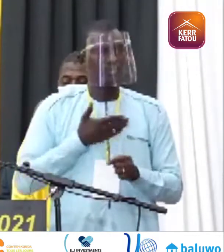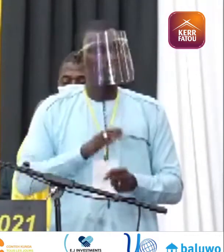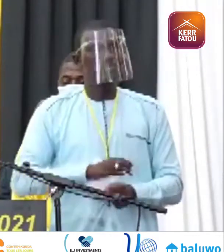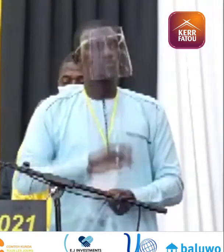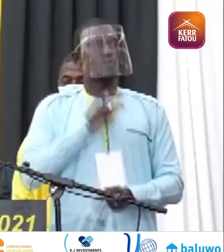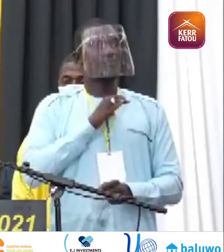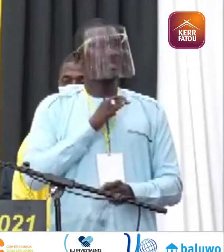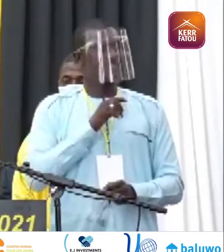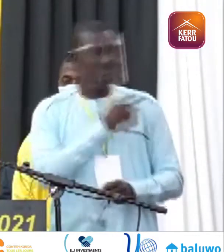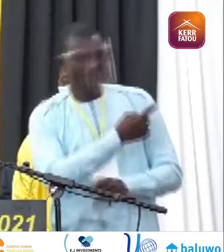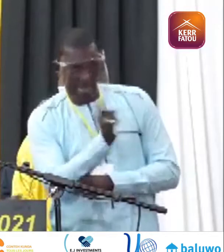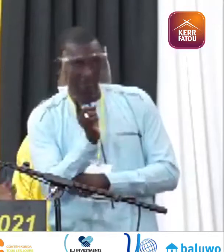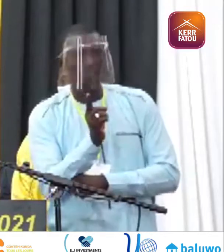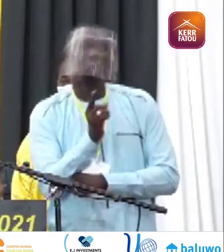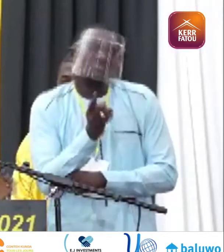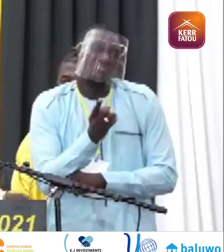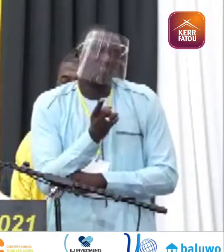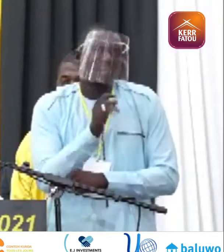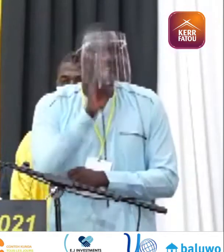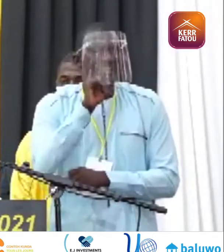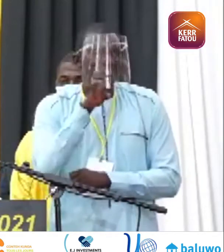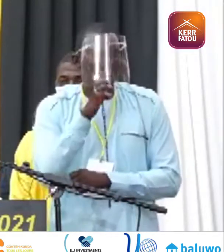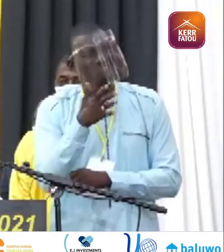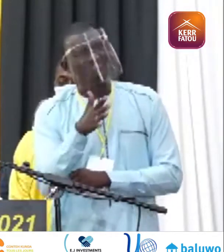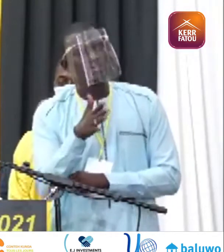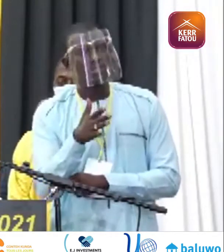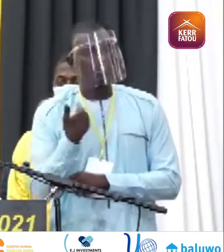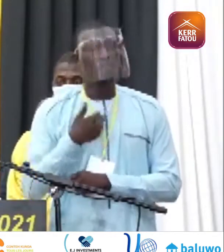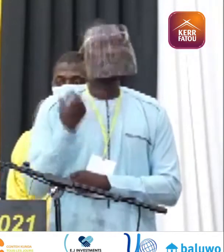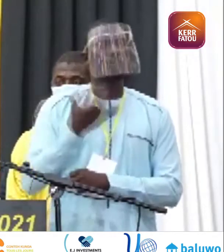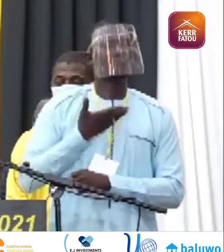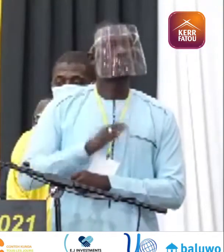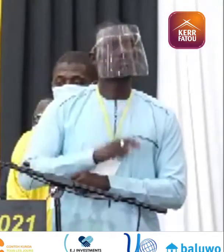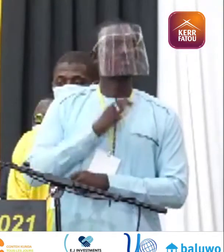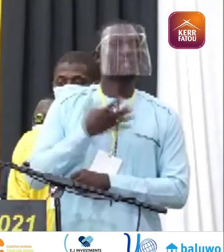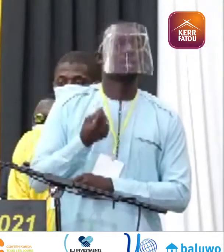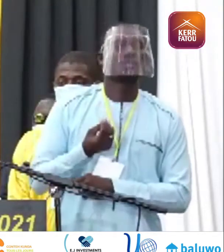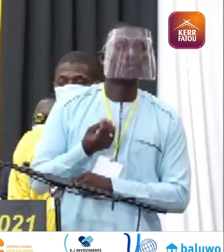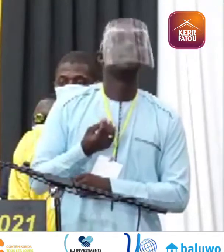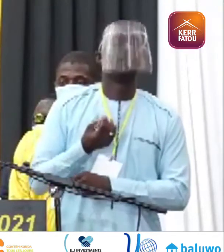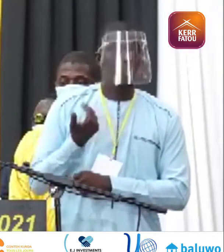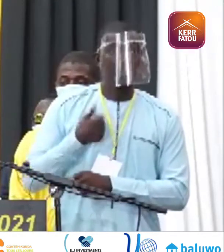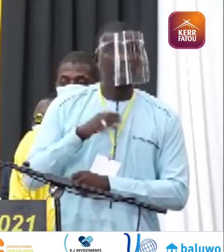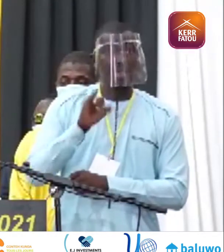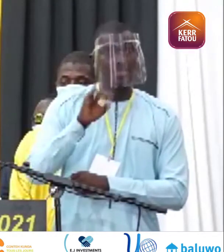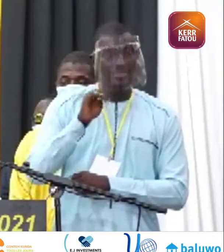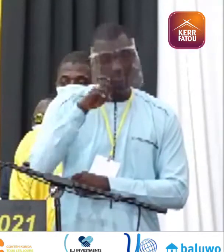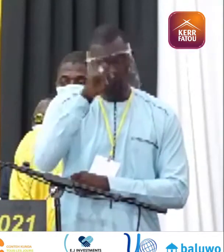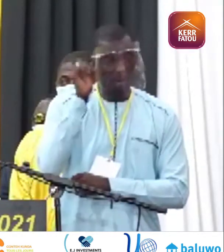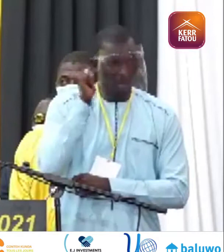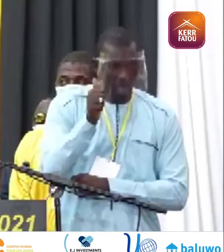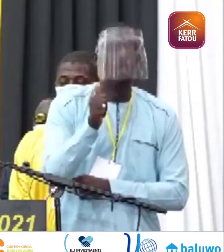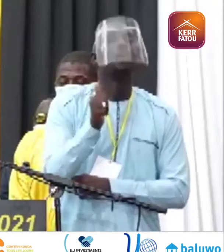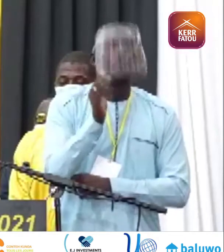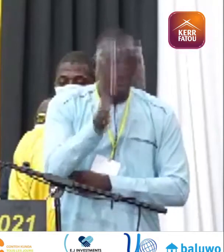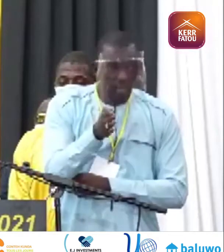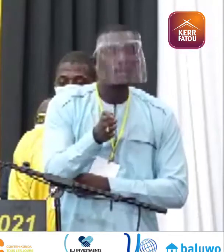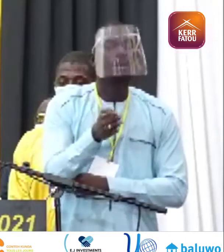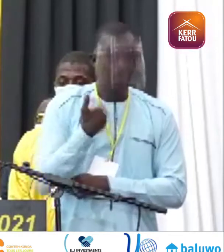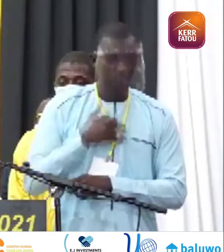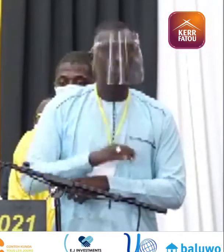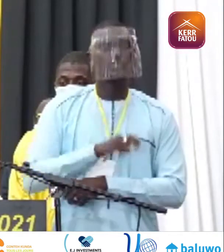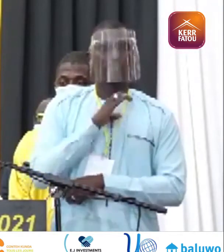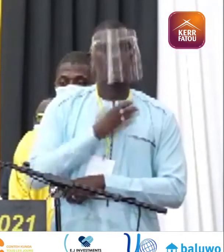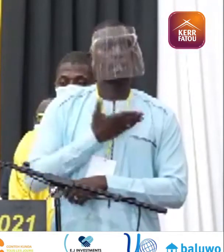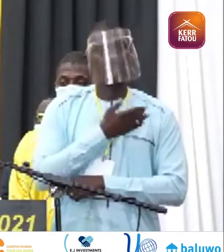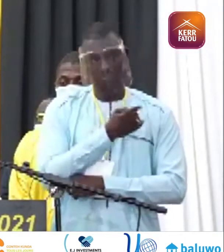in them. This shakes our confidence in IEC. Simple language. They could not understand. It